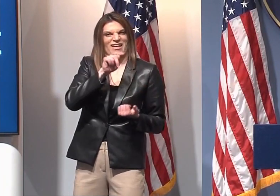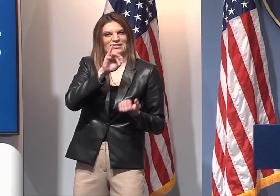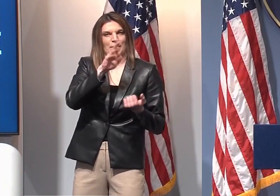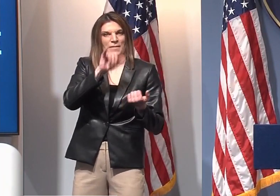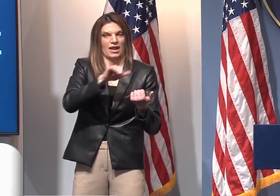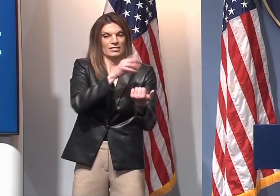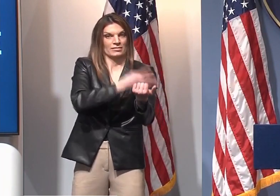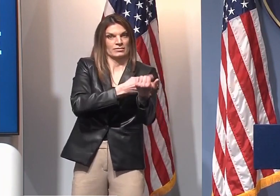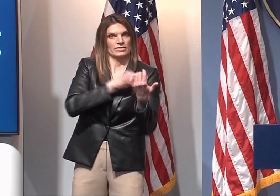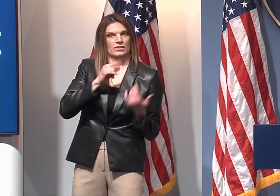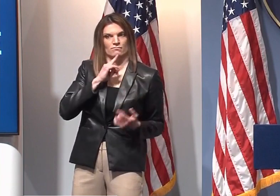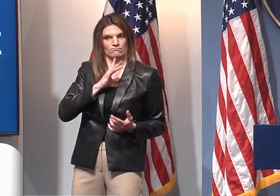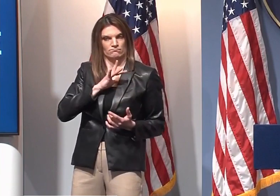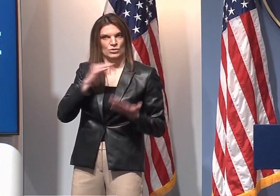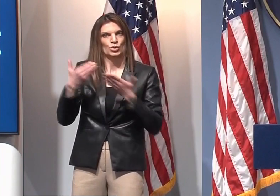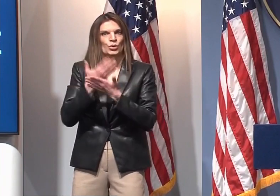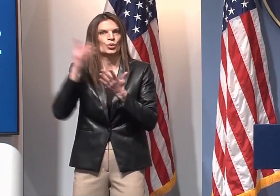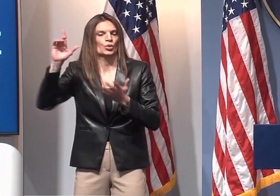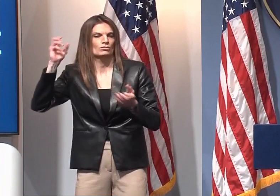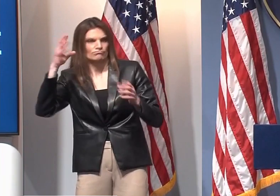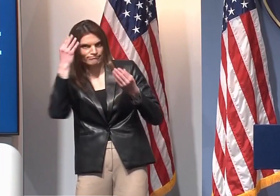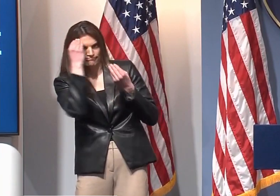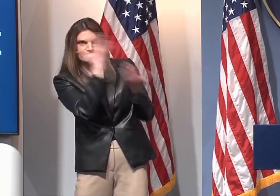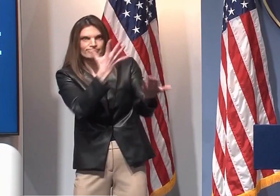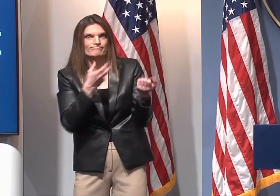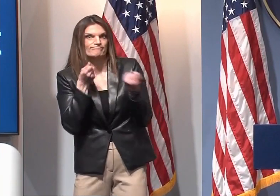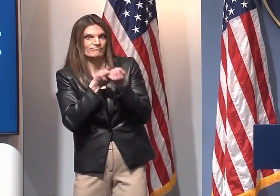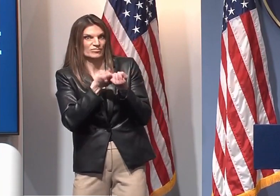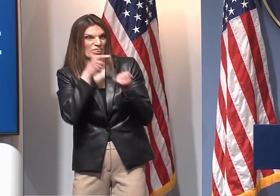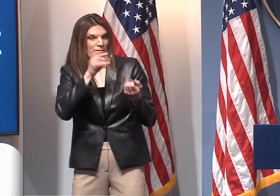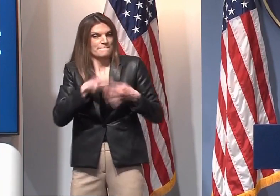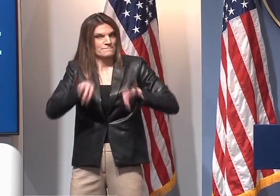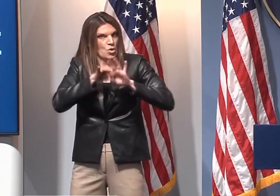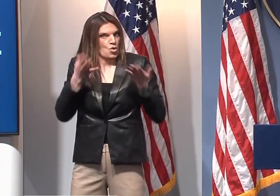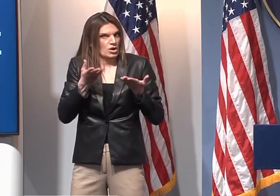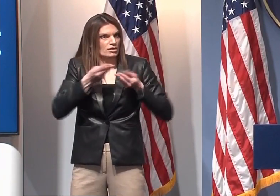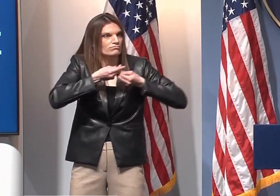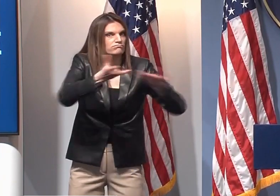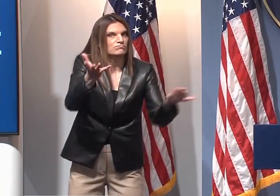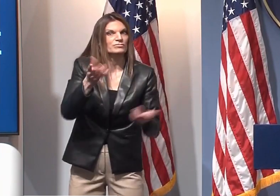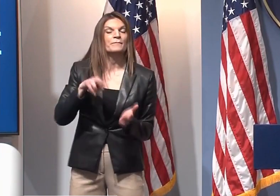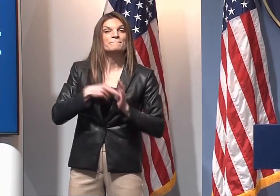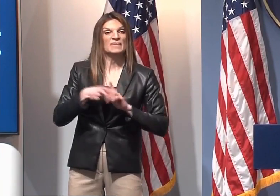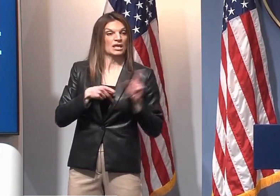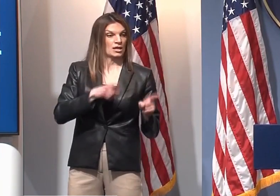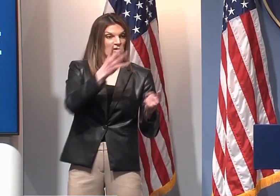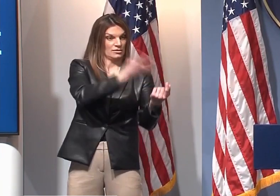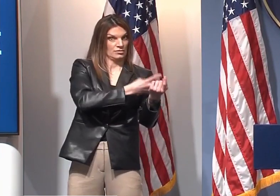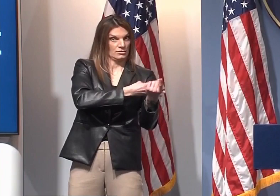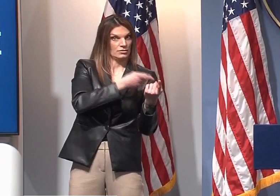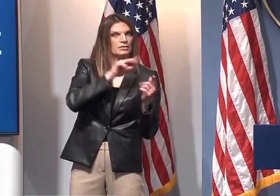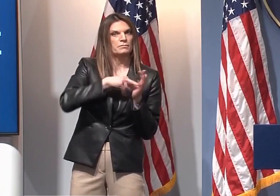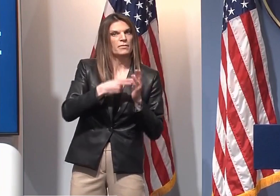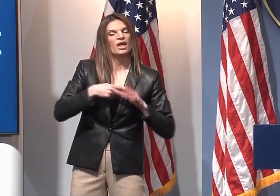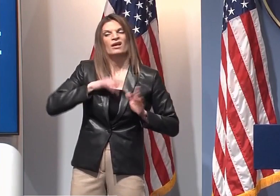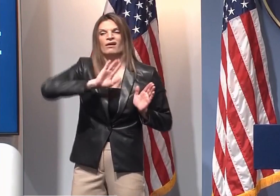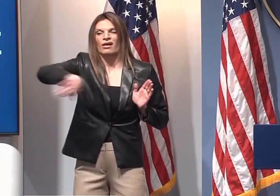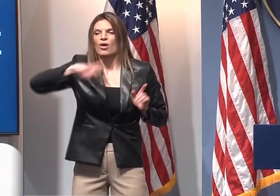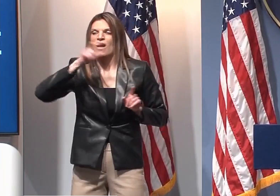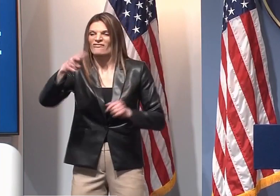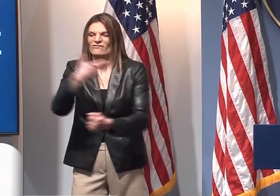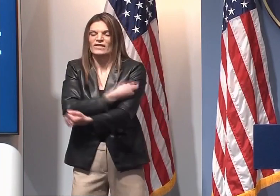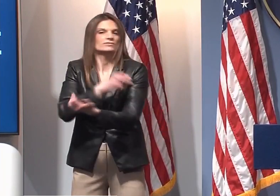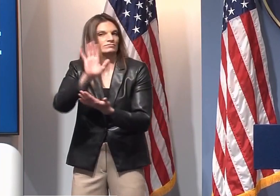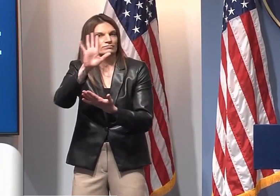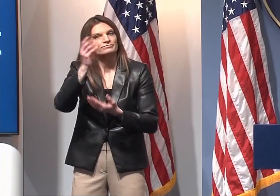by the NIH that we want to deploy in Michigan. It's no substitute for a vaccine. So number one tool we have is vaccine.